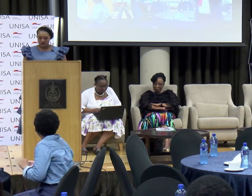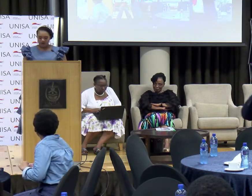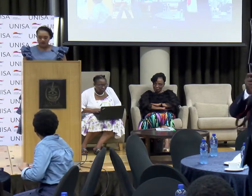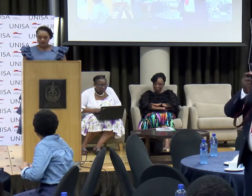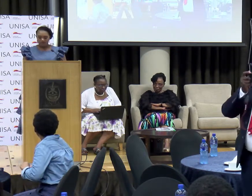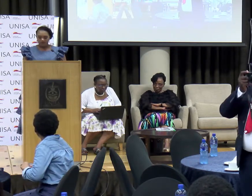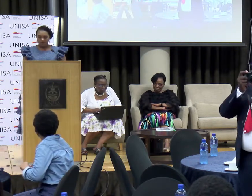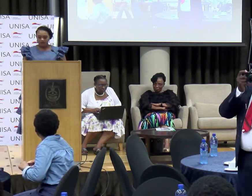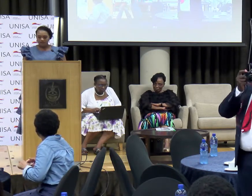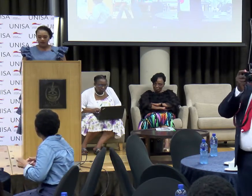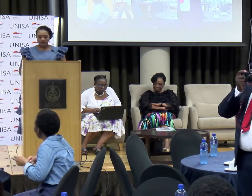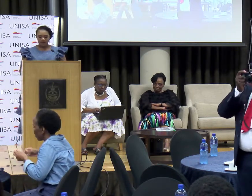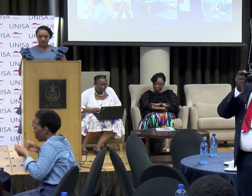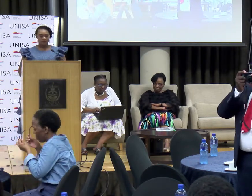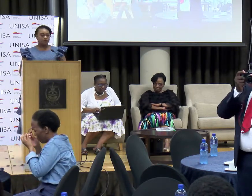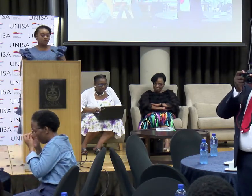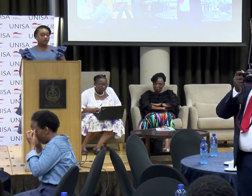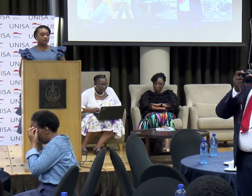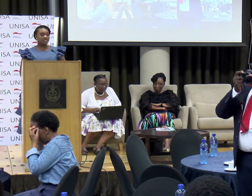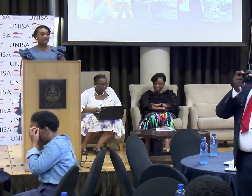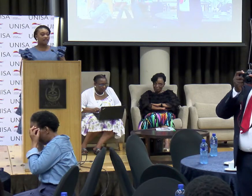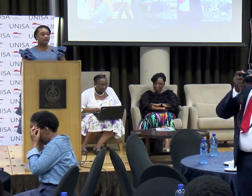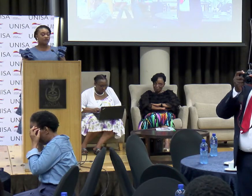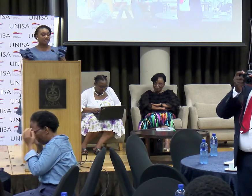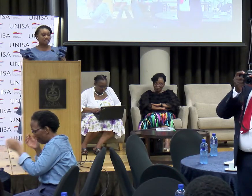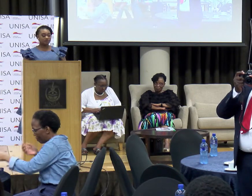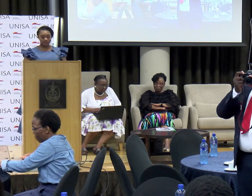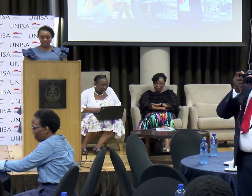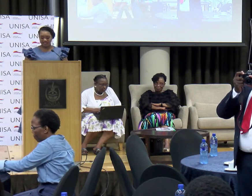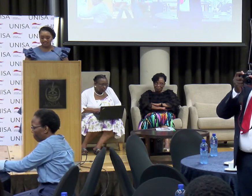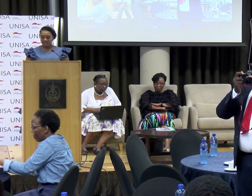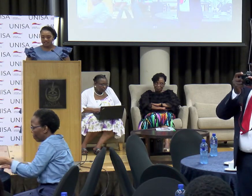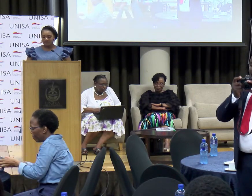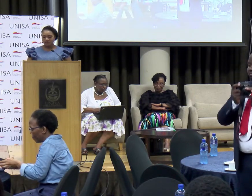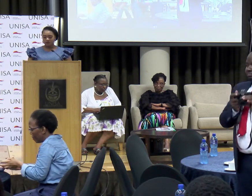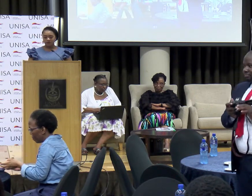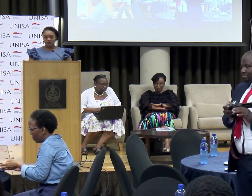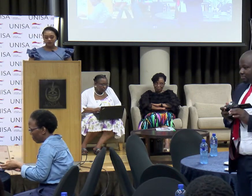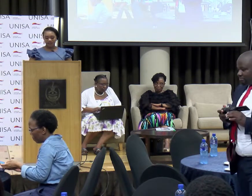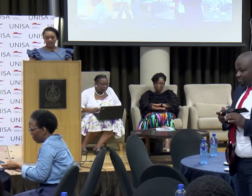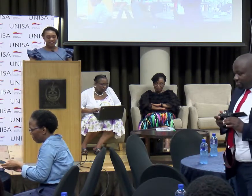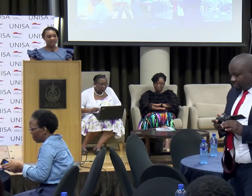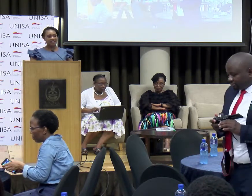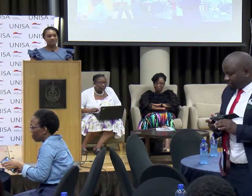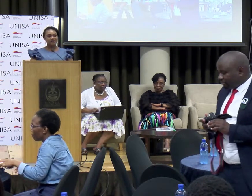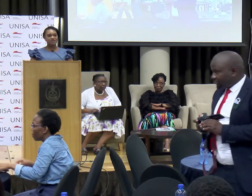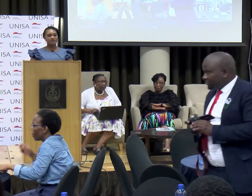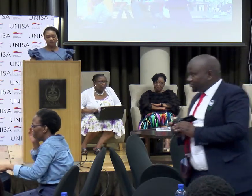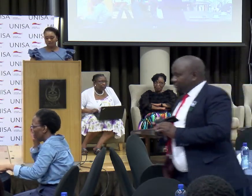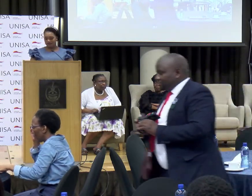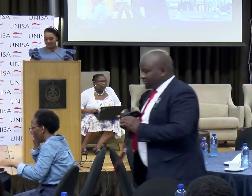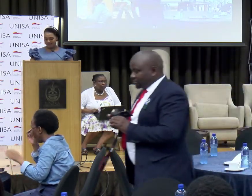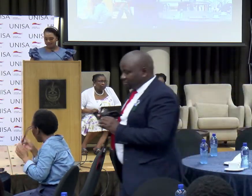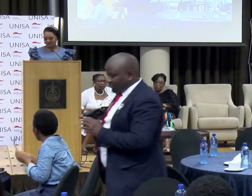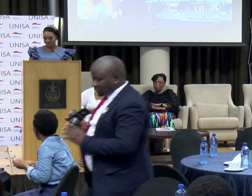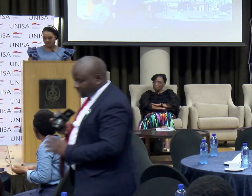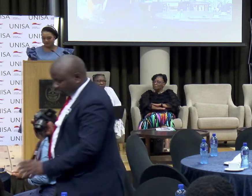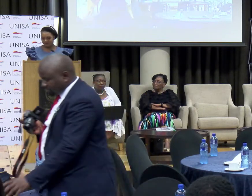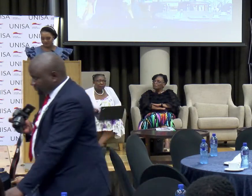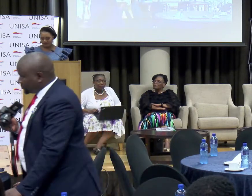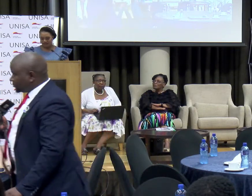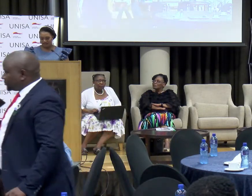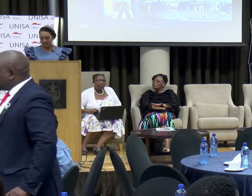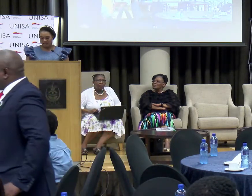also with our beautiful sign language interpreters, Ms. Winnie Ngobeni and Ms. Sophie Mabaso.